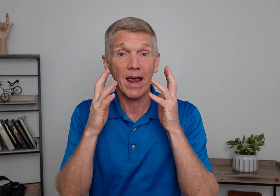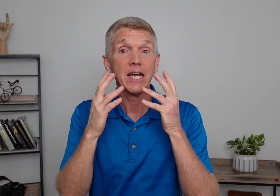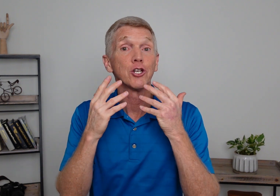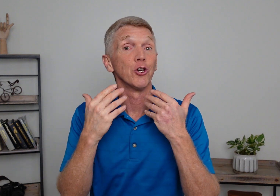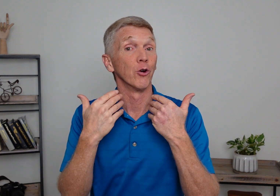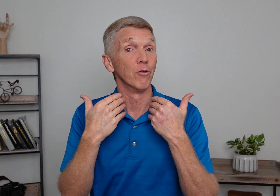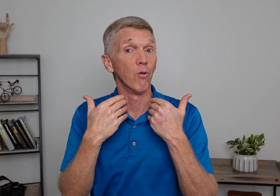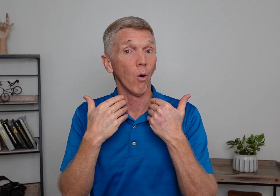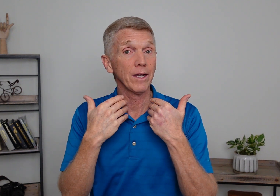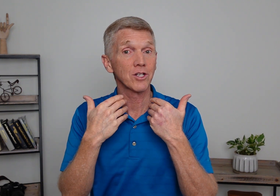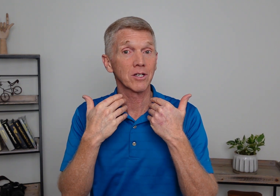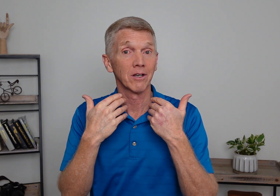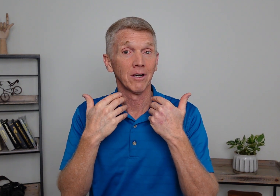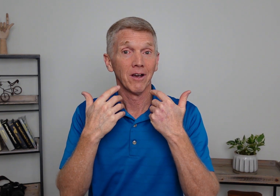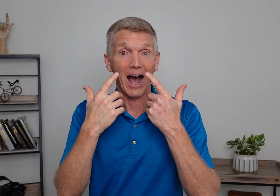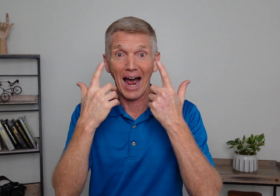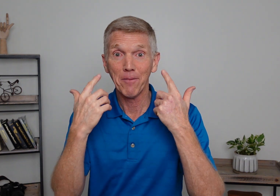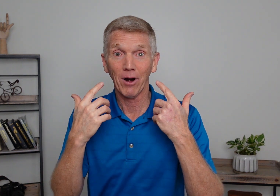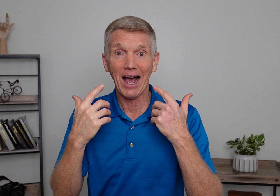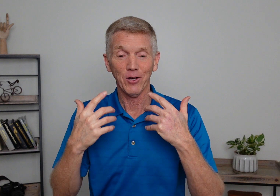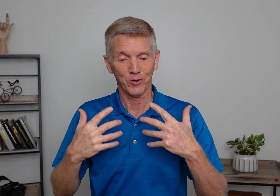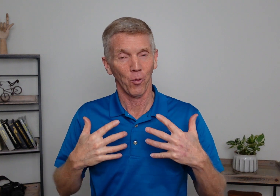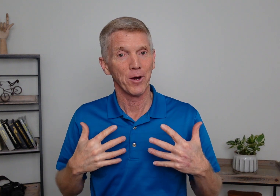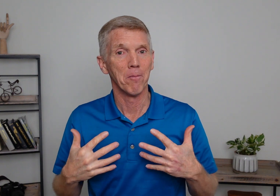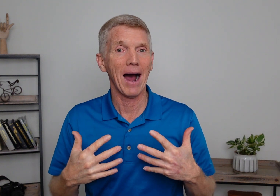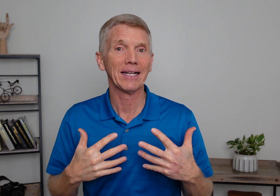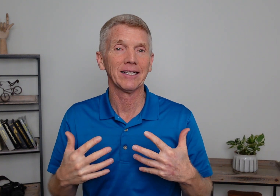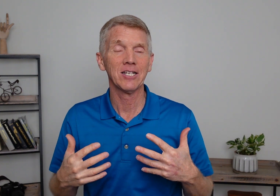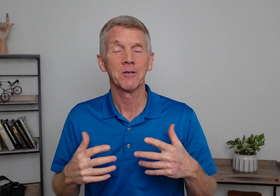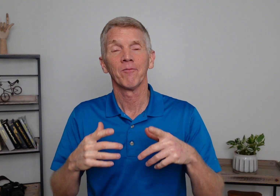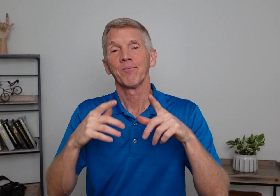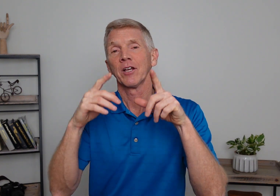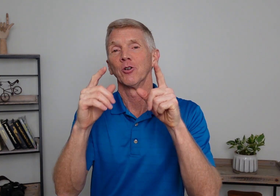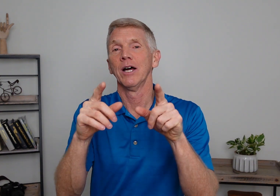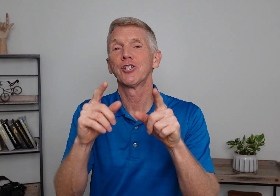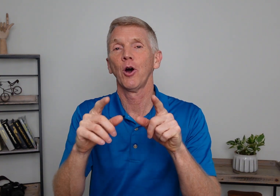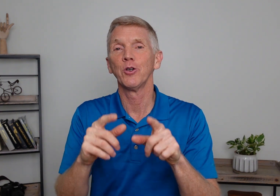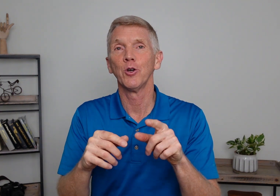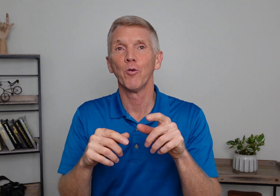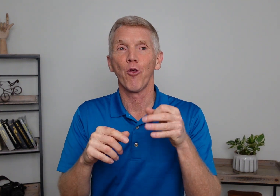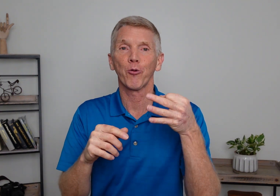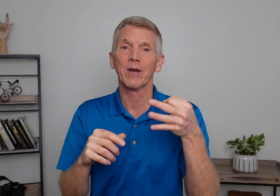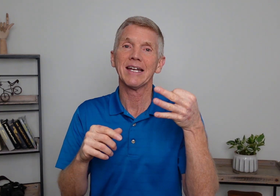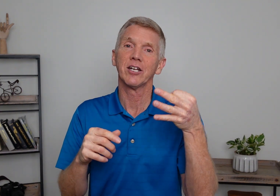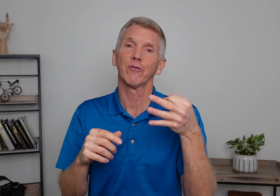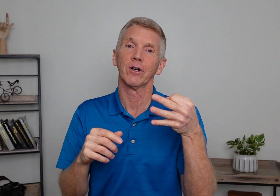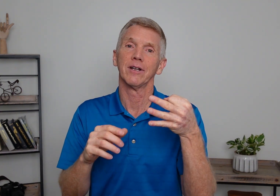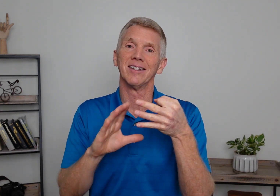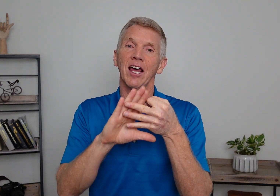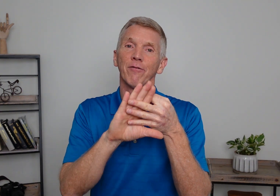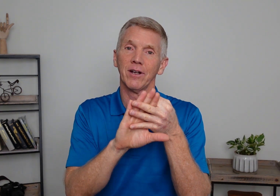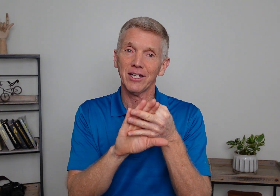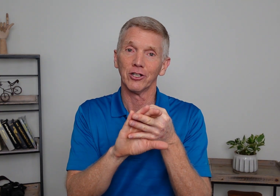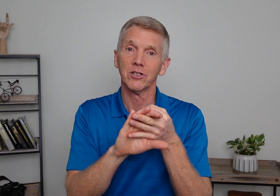face, your voice, eyebrows, the way your body leans. So let's show you 3 different definitions